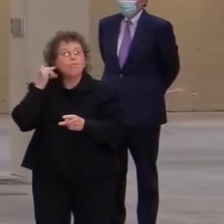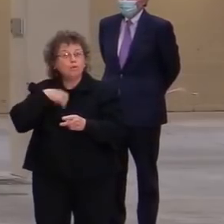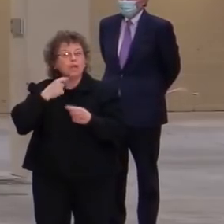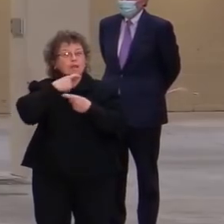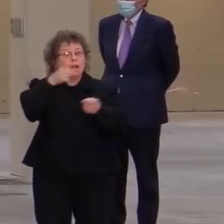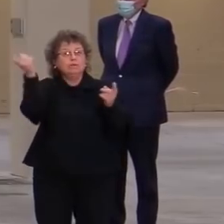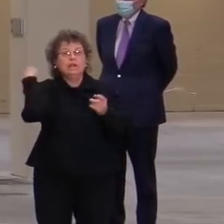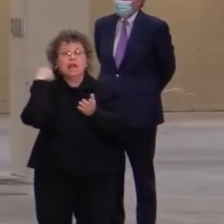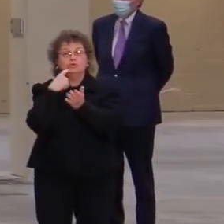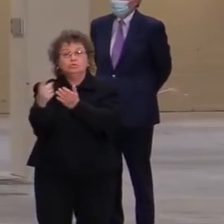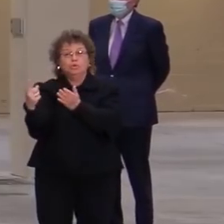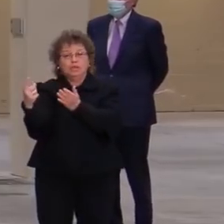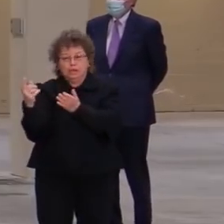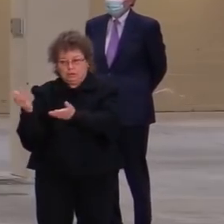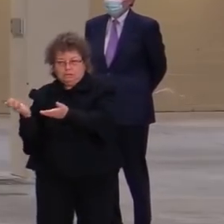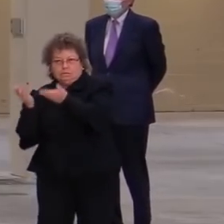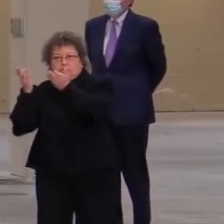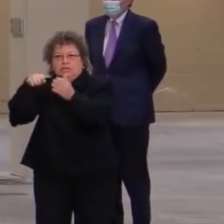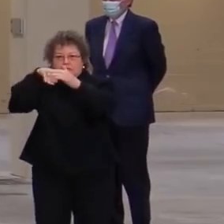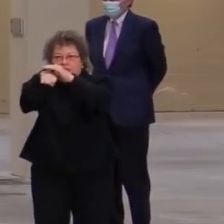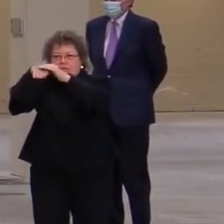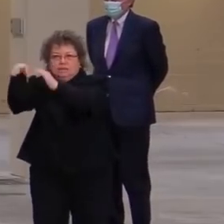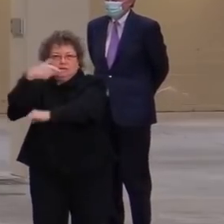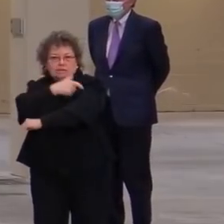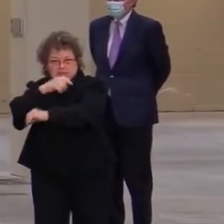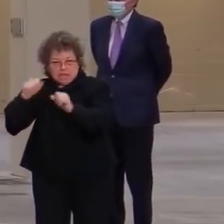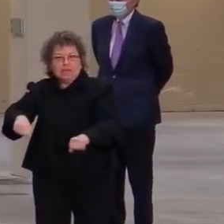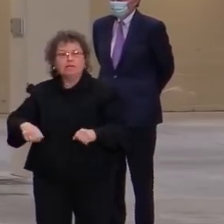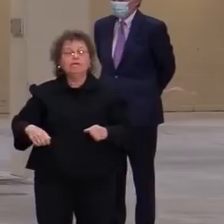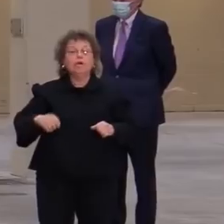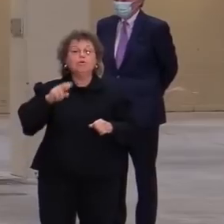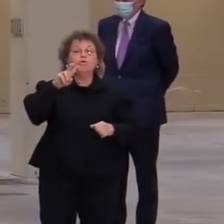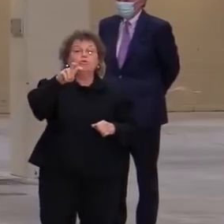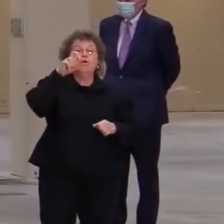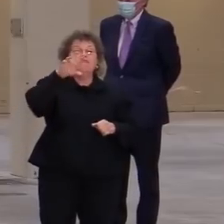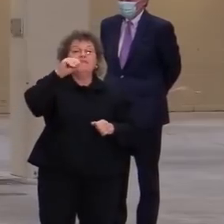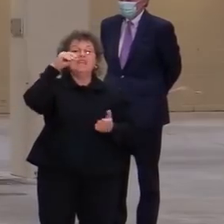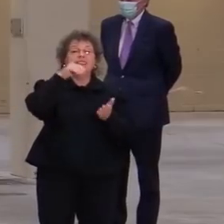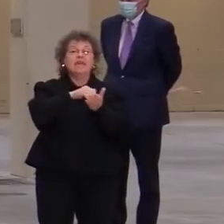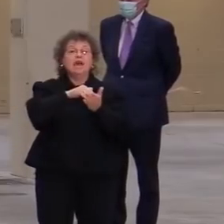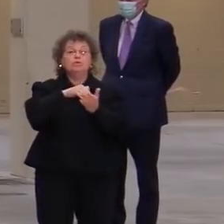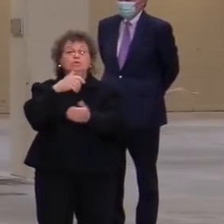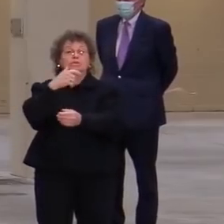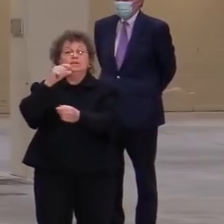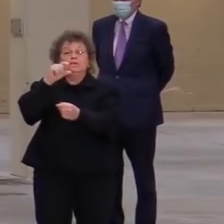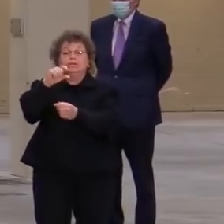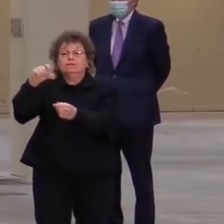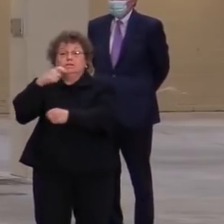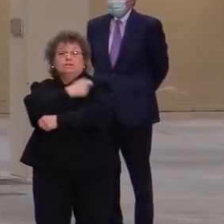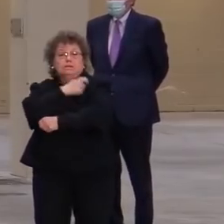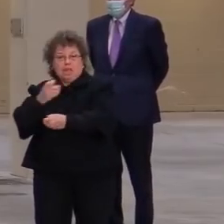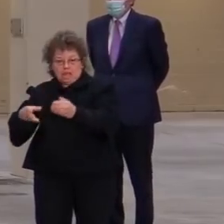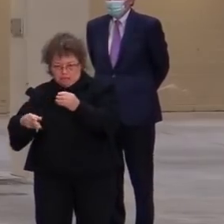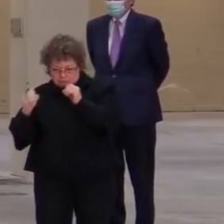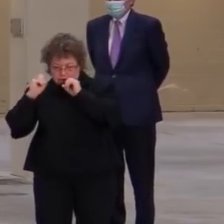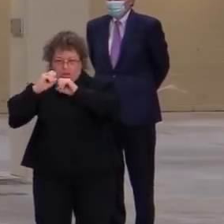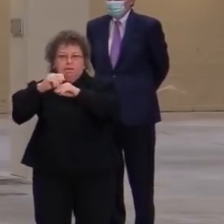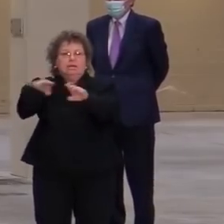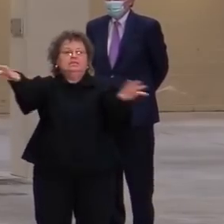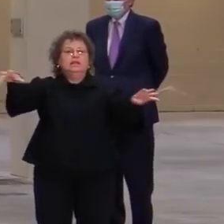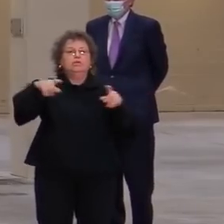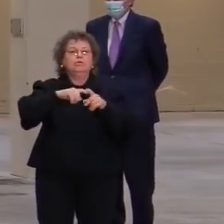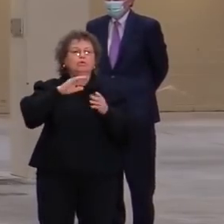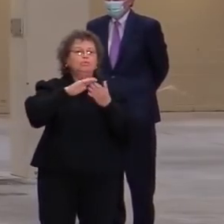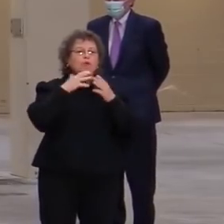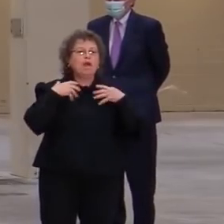week. An additional 252,000 doses are being sent to community health centers, pharmacies,